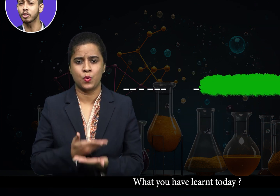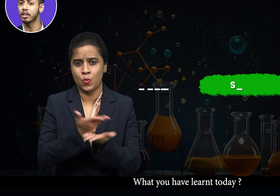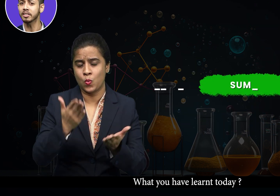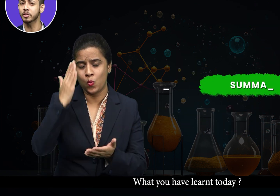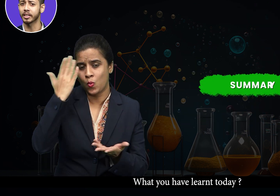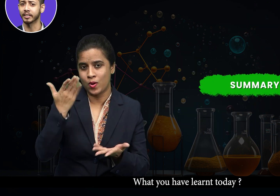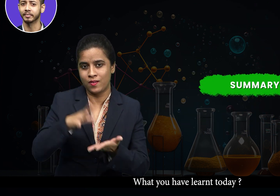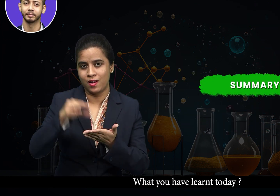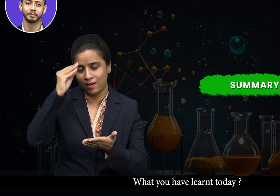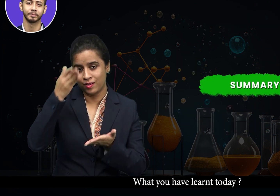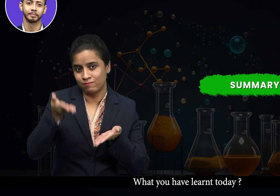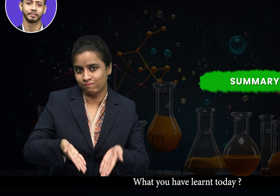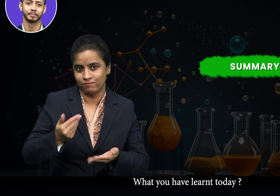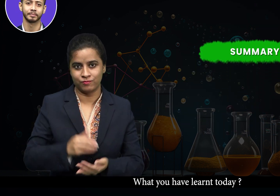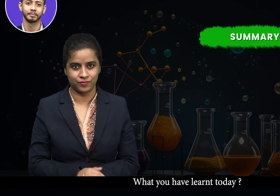What have you learned today?